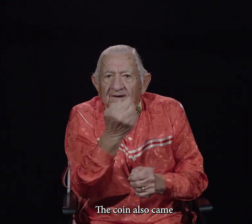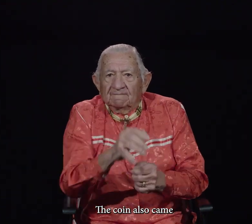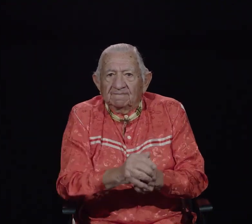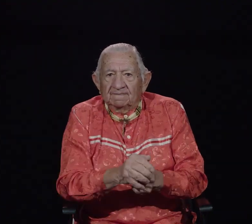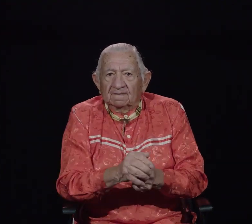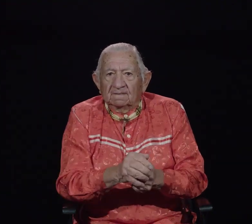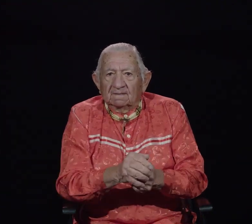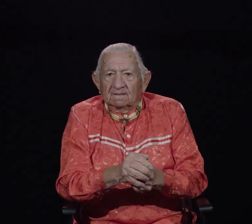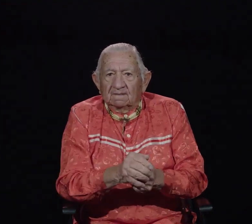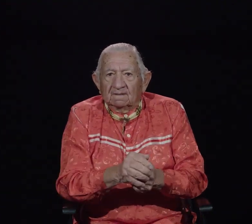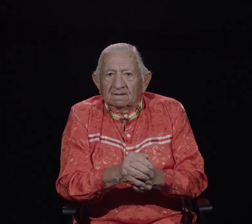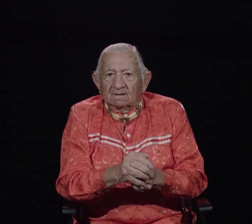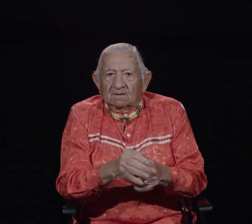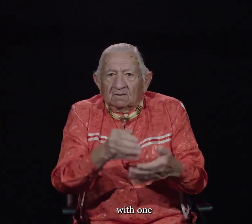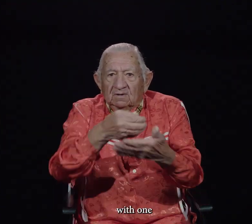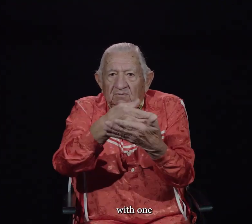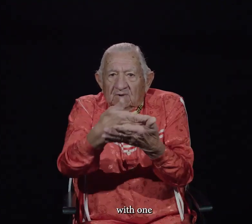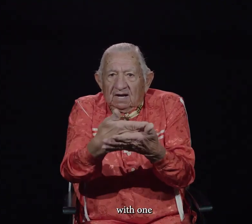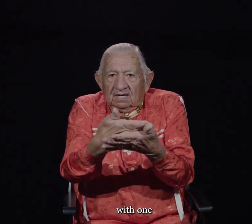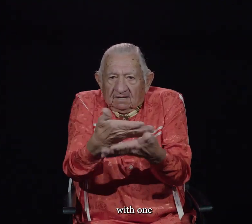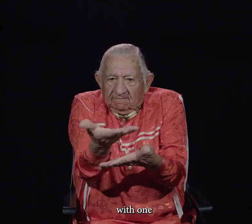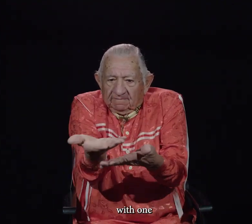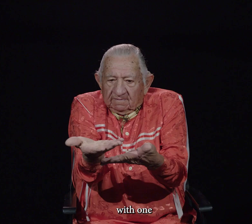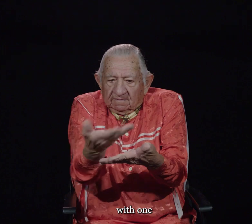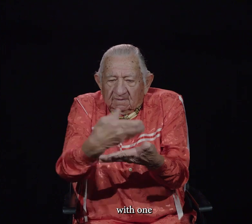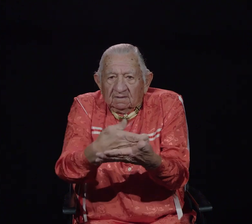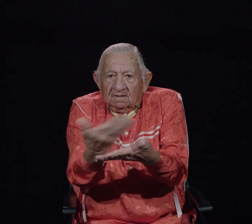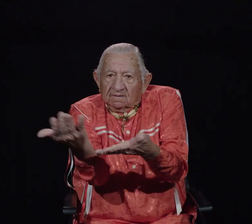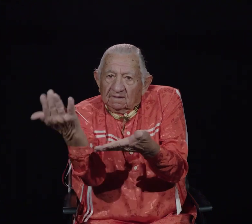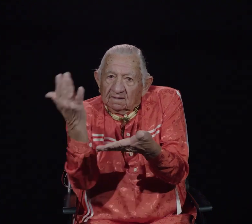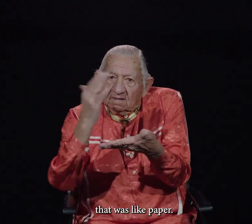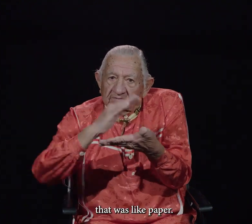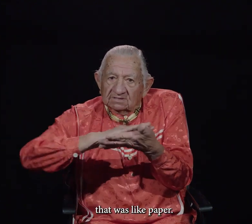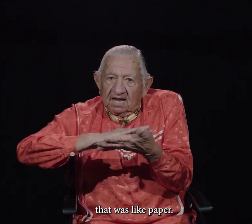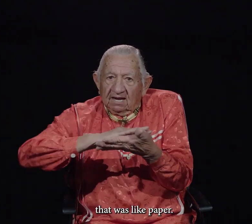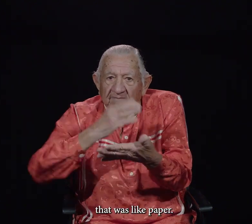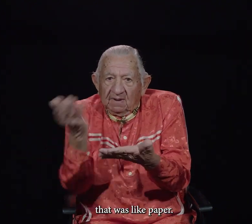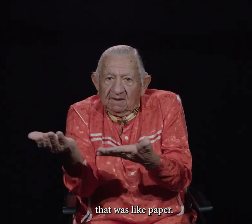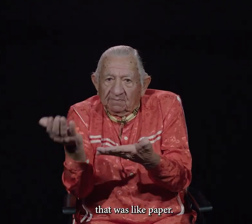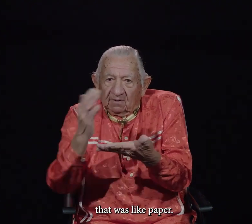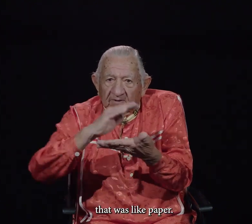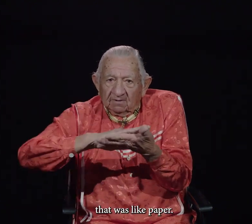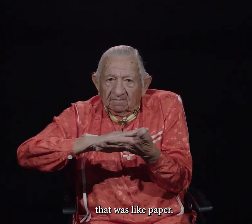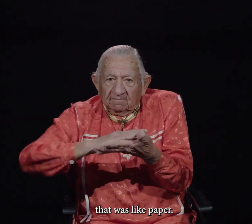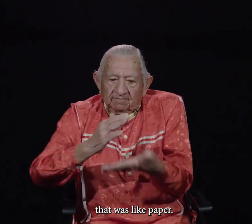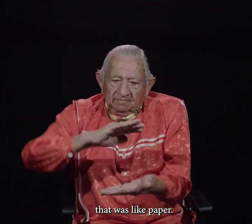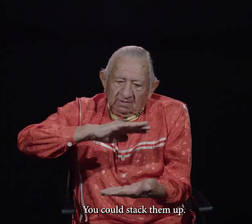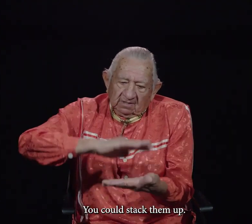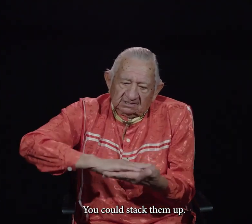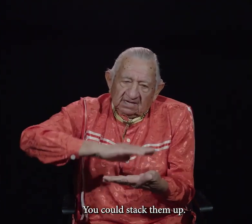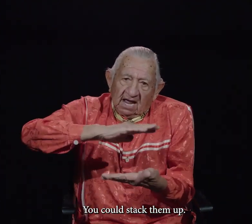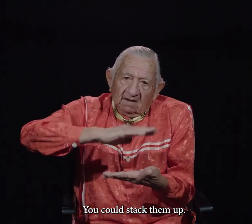came with one that was like paper. You could stack them